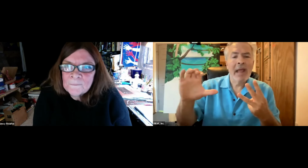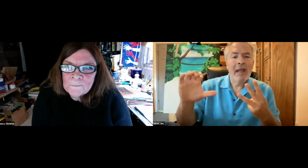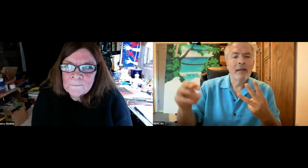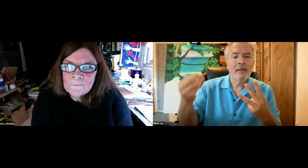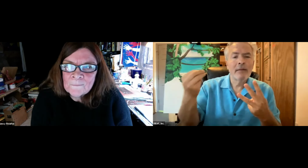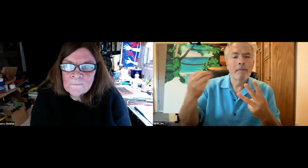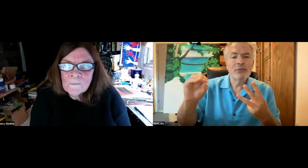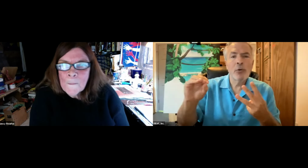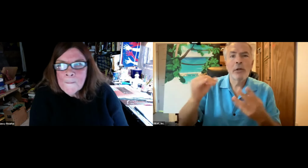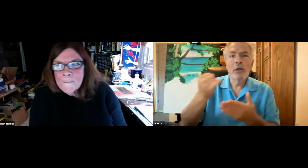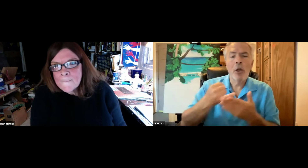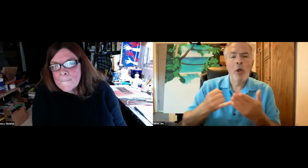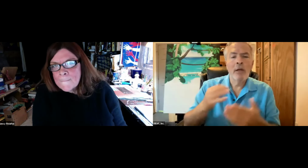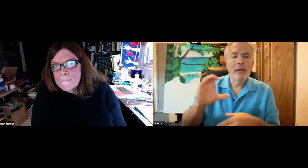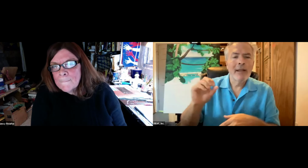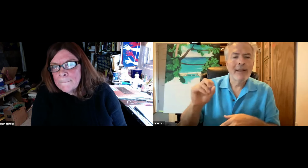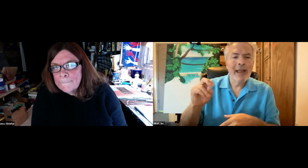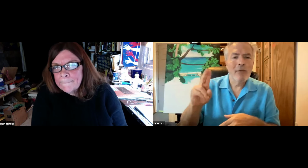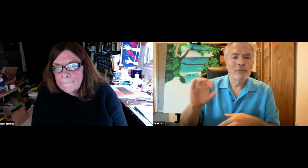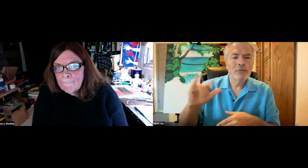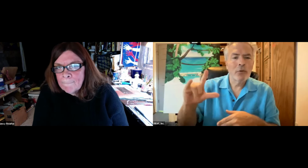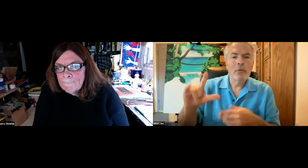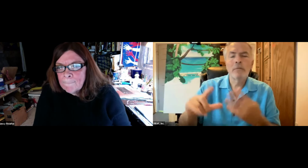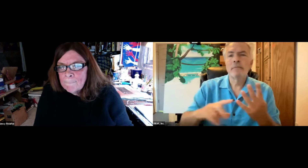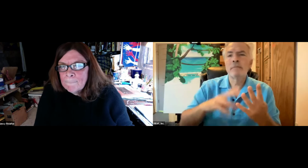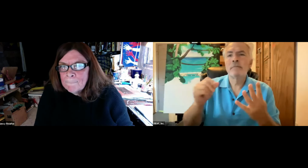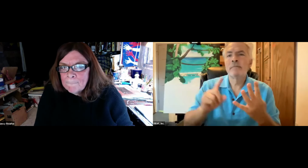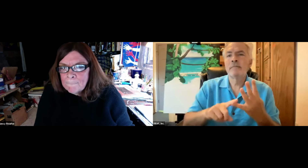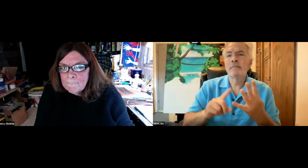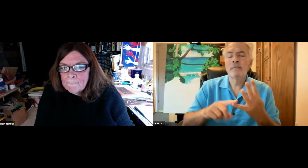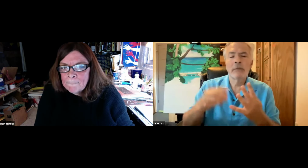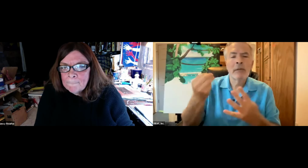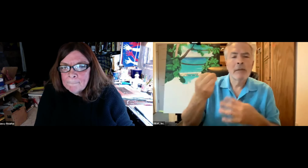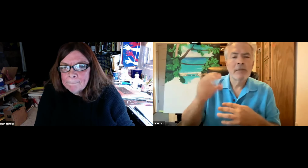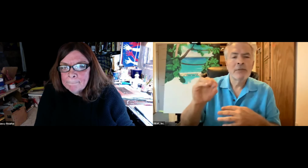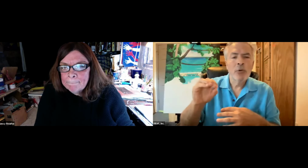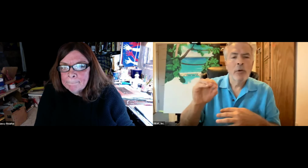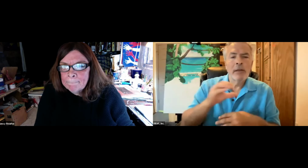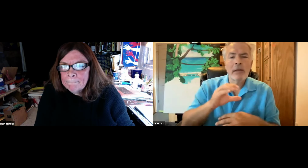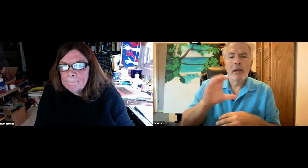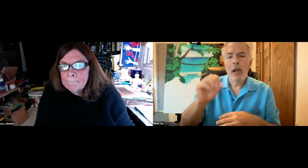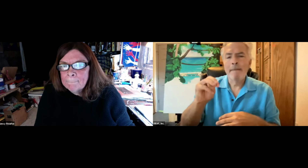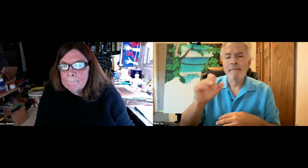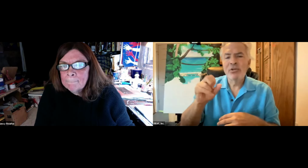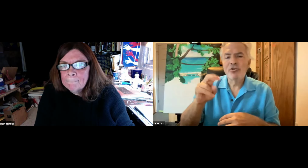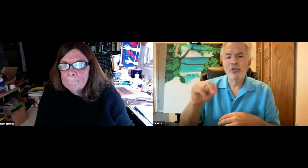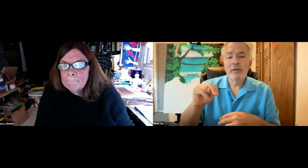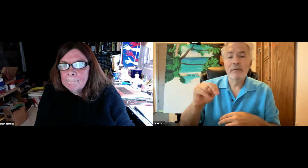NTID, MAC, the Missouri Arts Council,